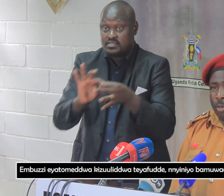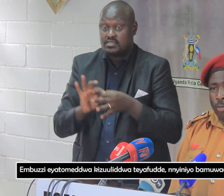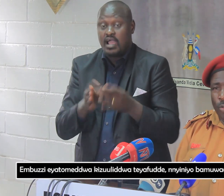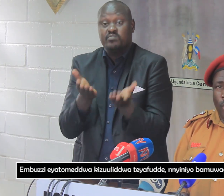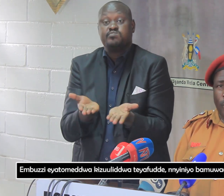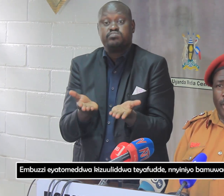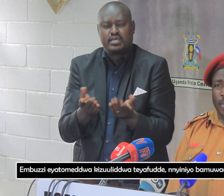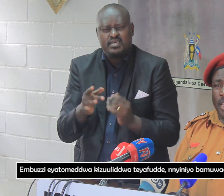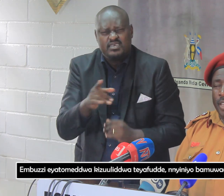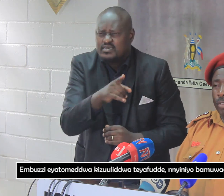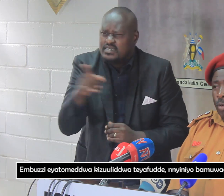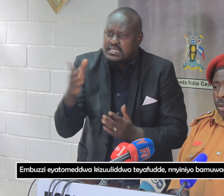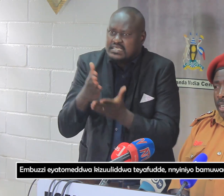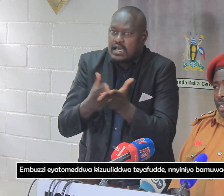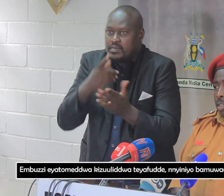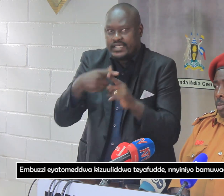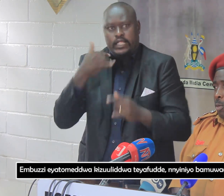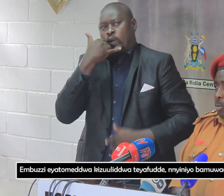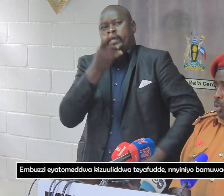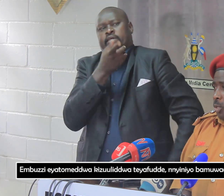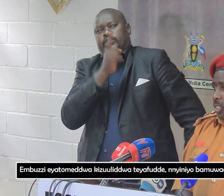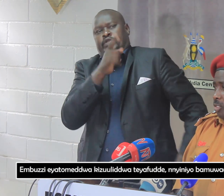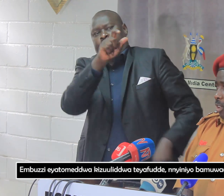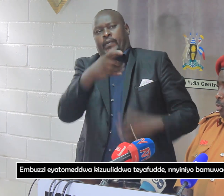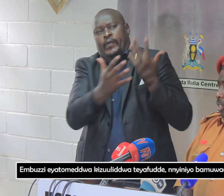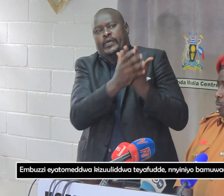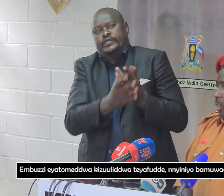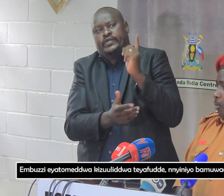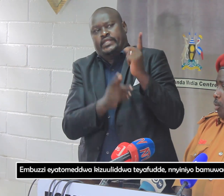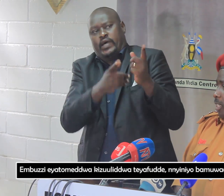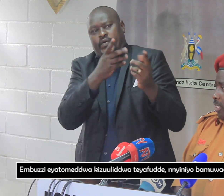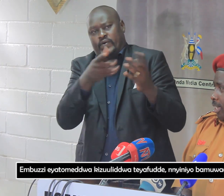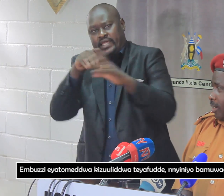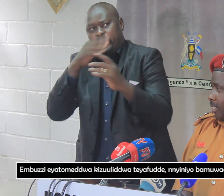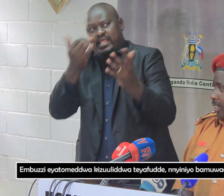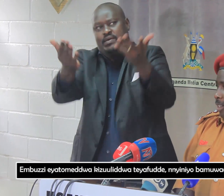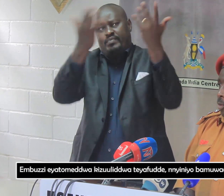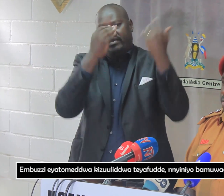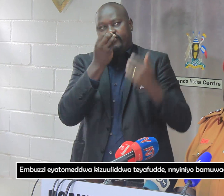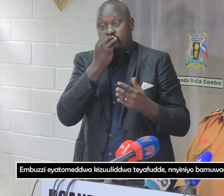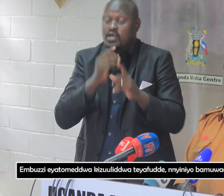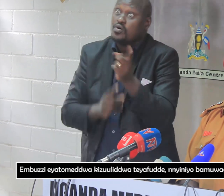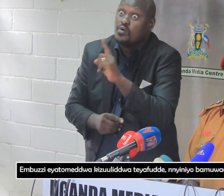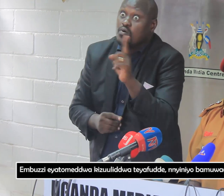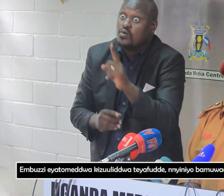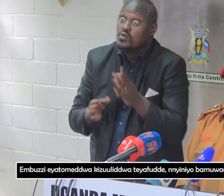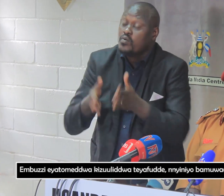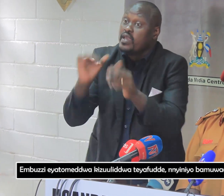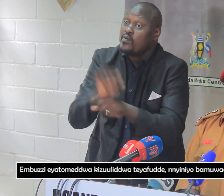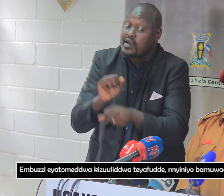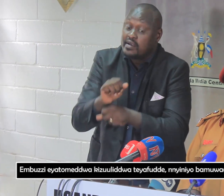For some of you who are already beginning to call that, are you people of prison, since you have joined to bring food this side, we don't work like